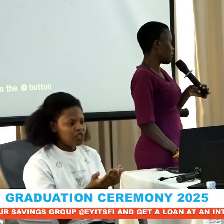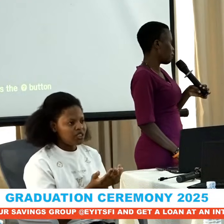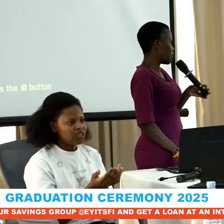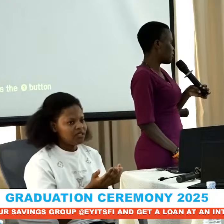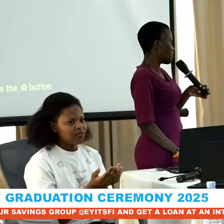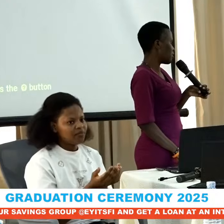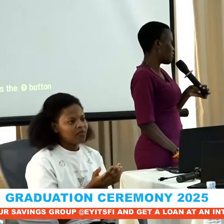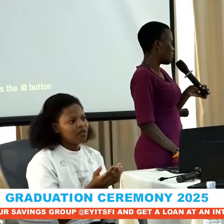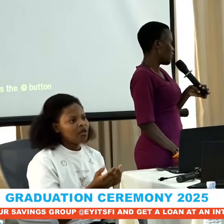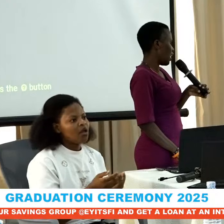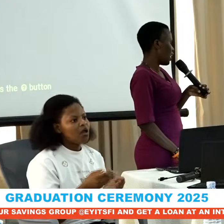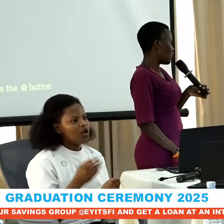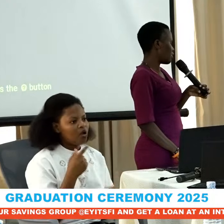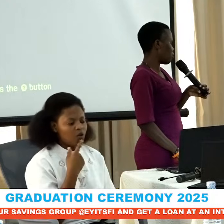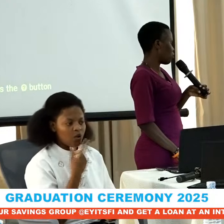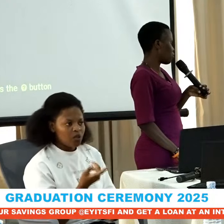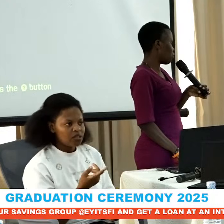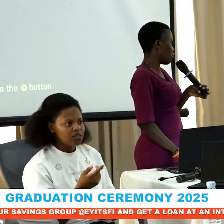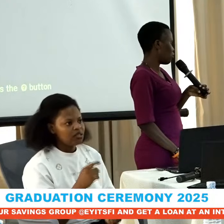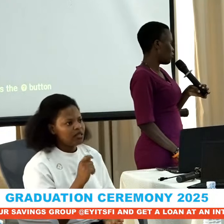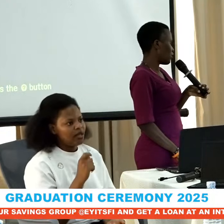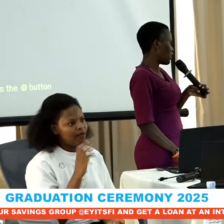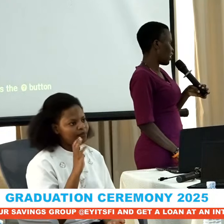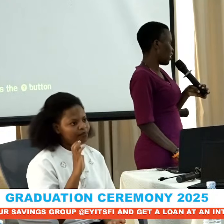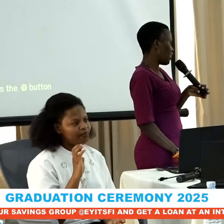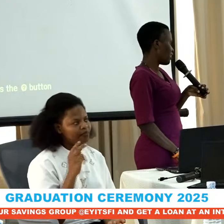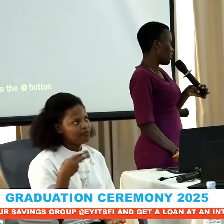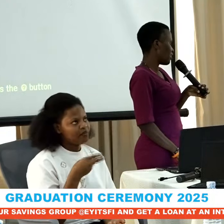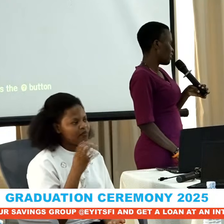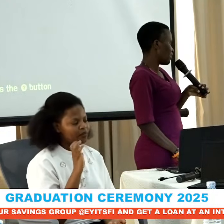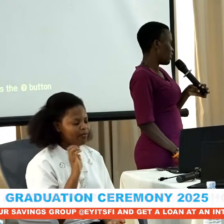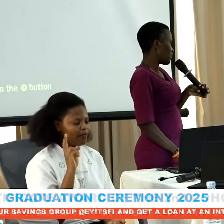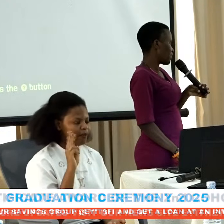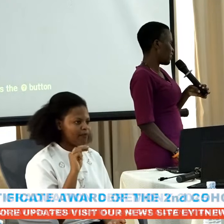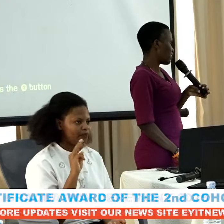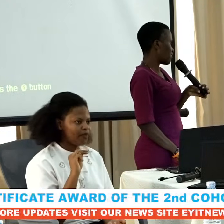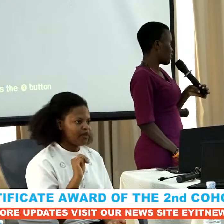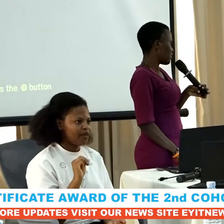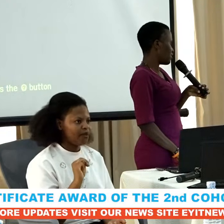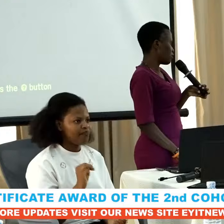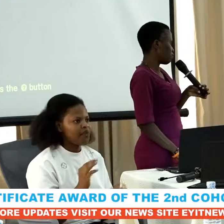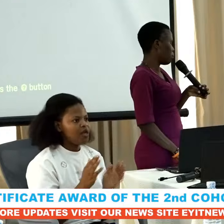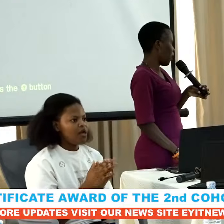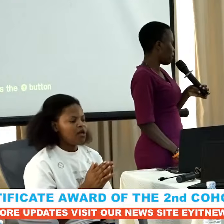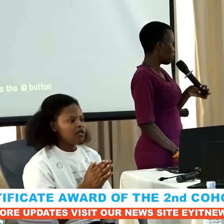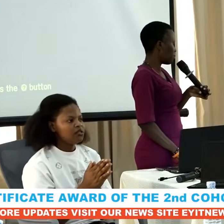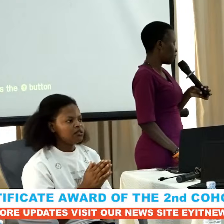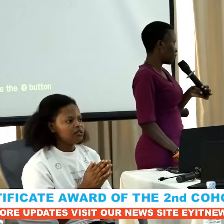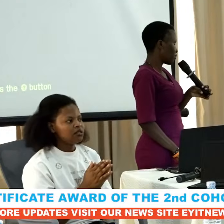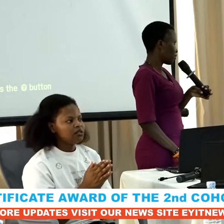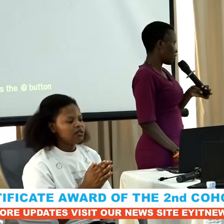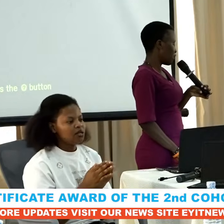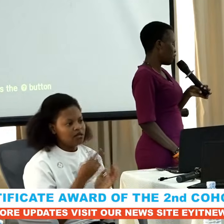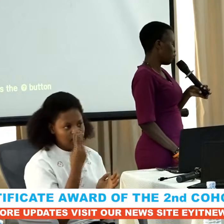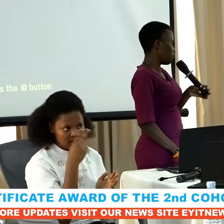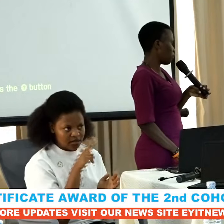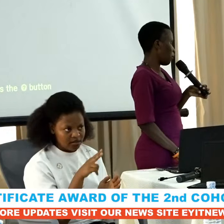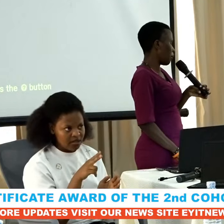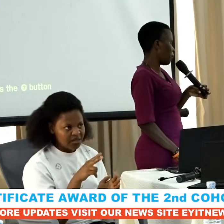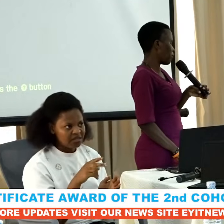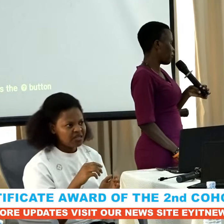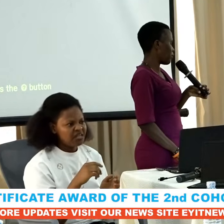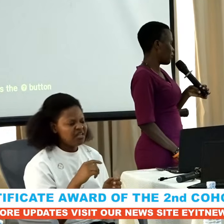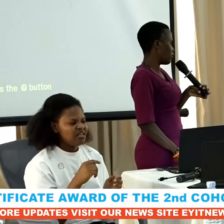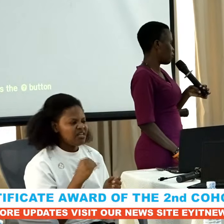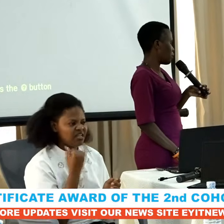with disabilities. And also, their sight is poor. If you know